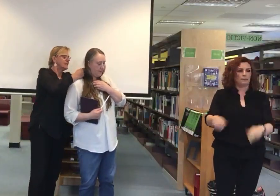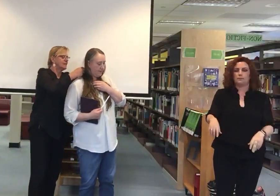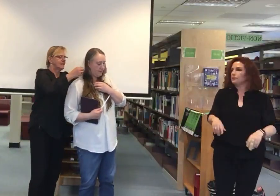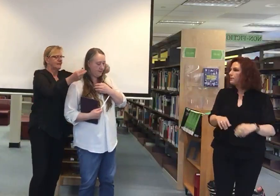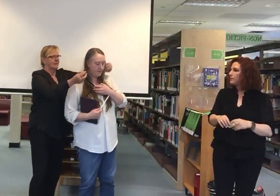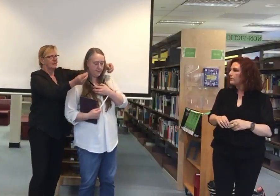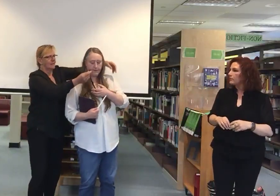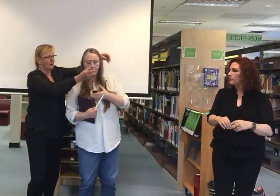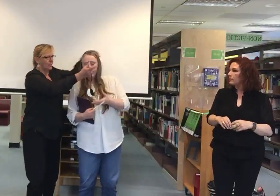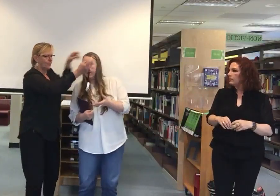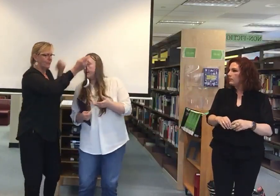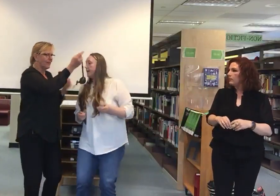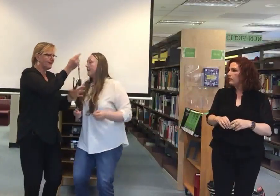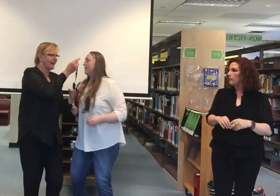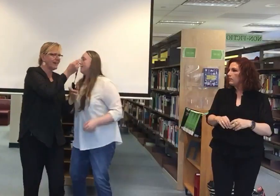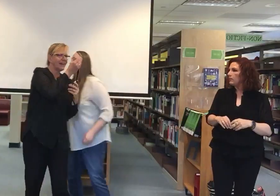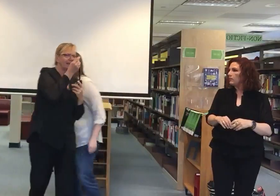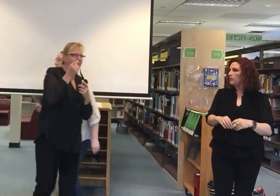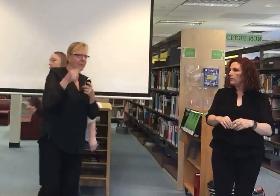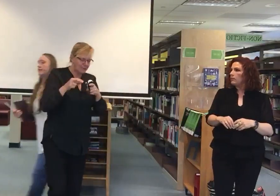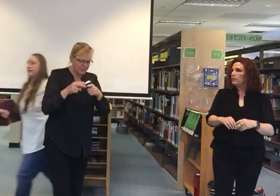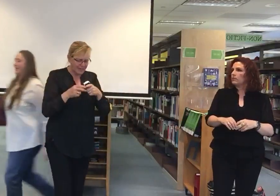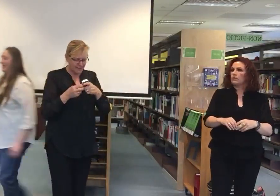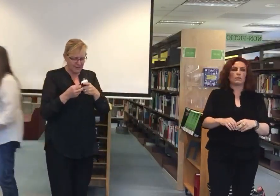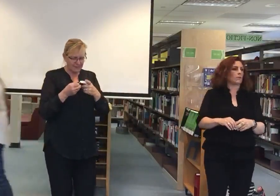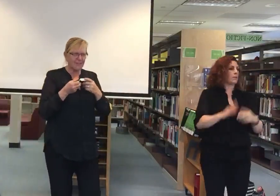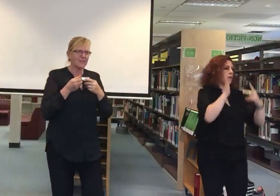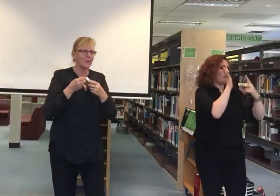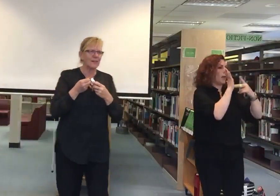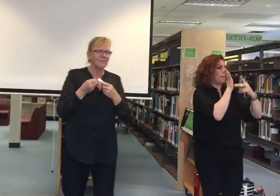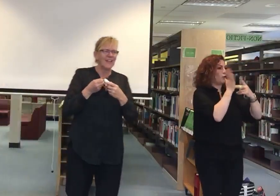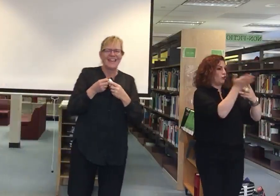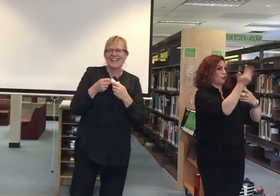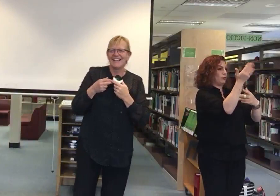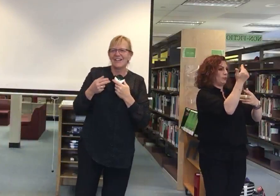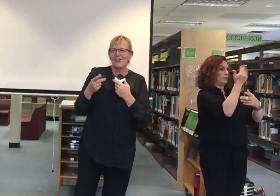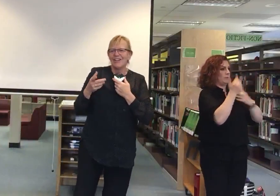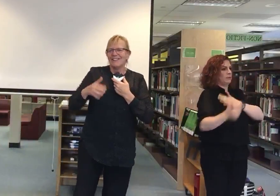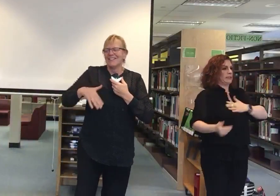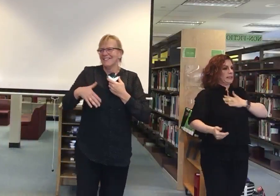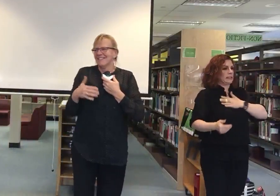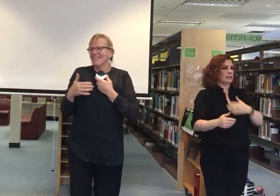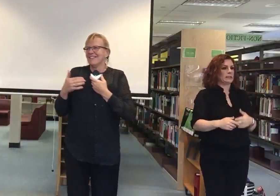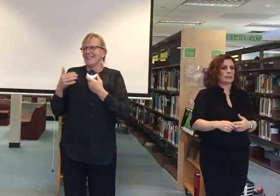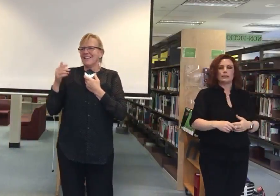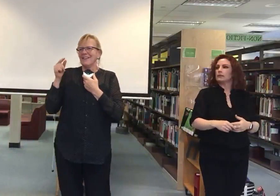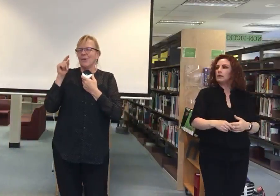little whip here, and then I'll get Piper to come up this way. Now,